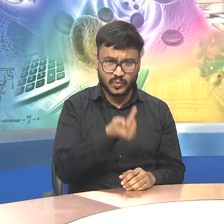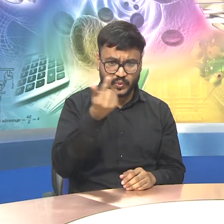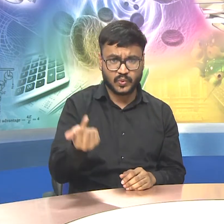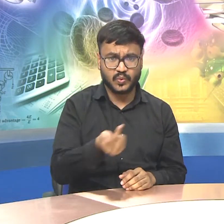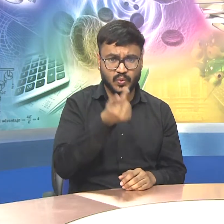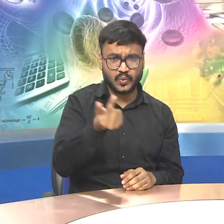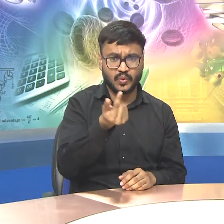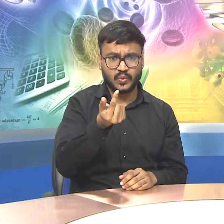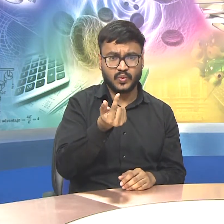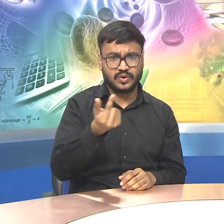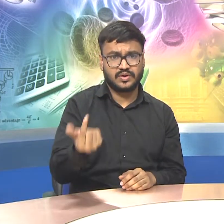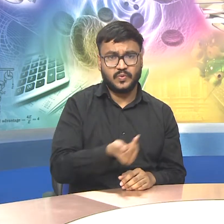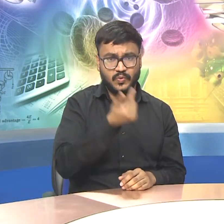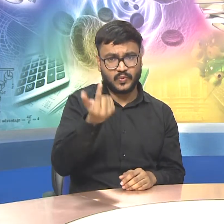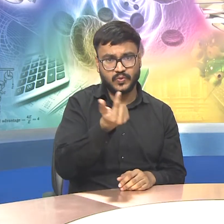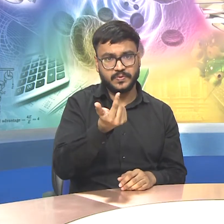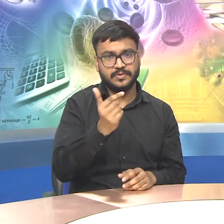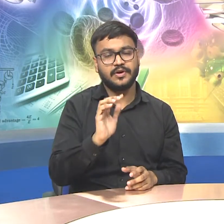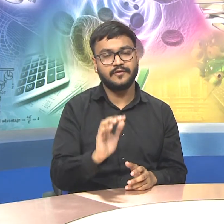Next is use.